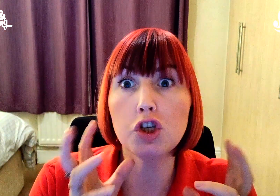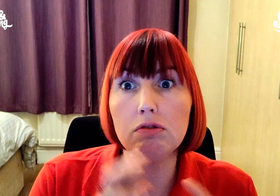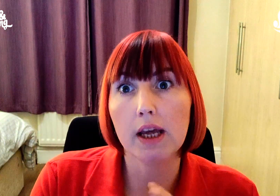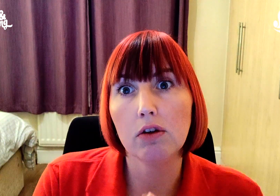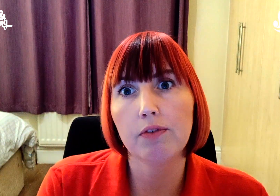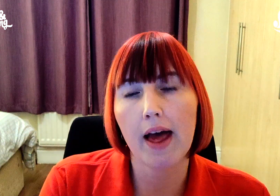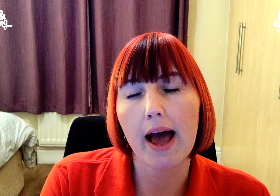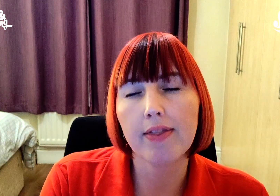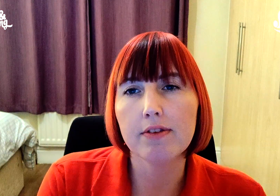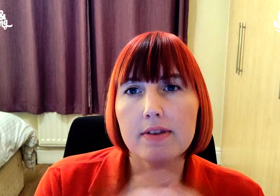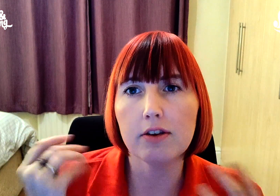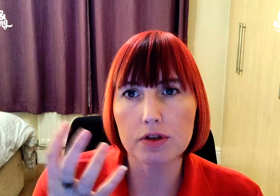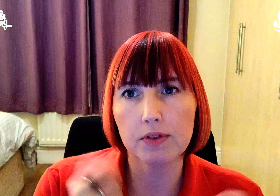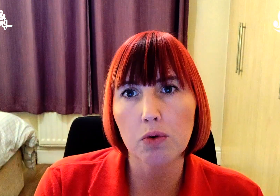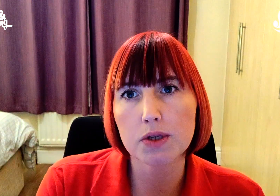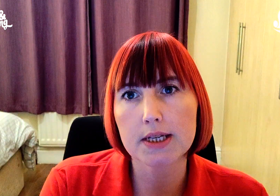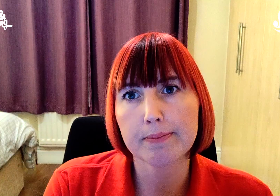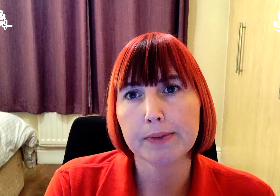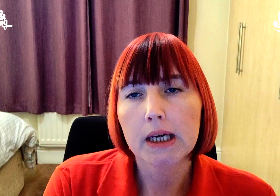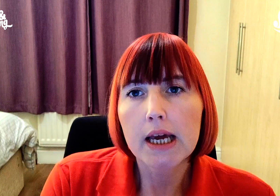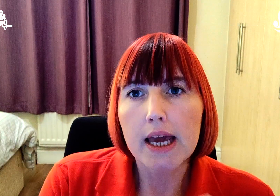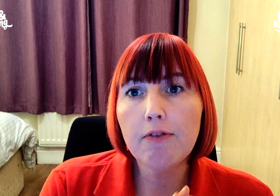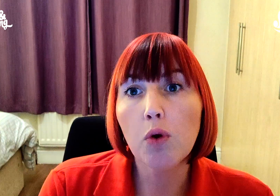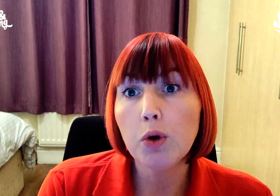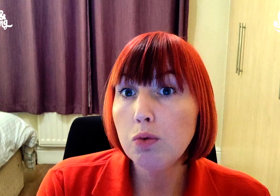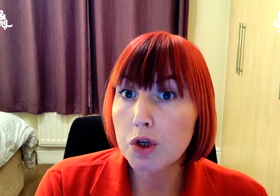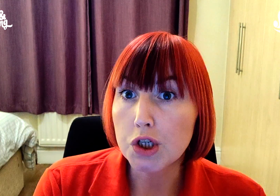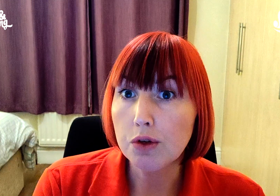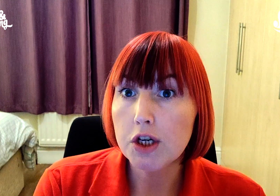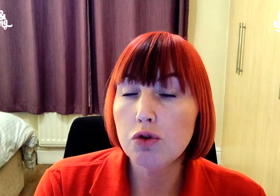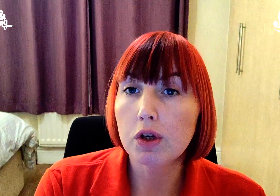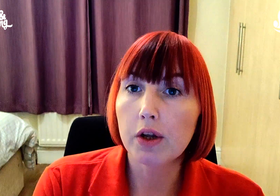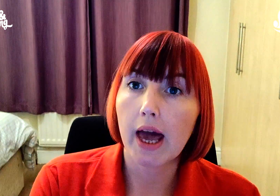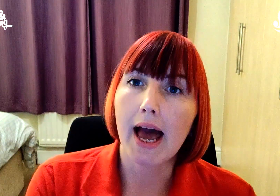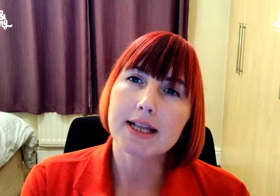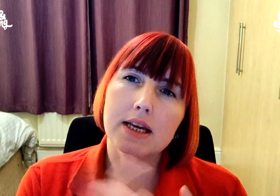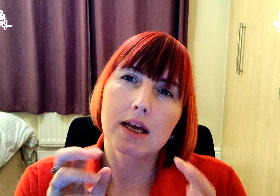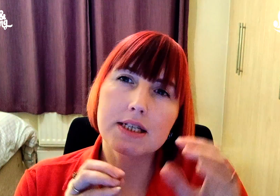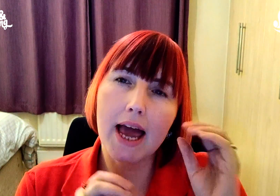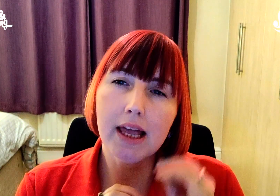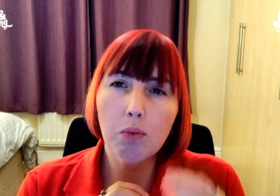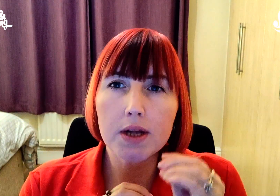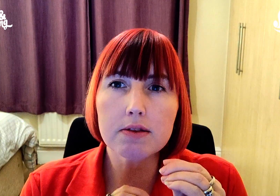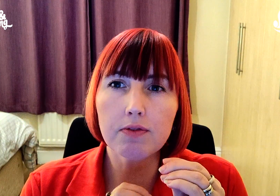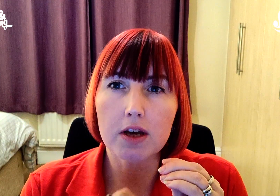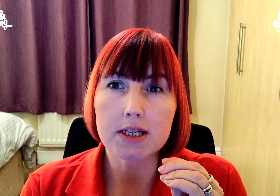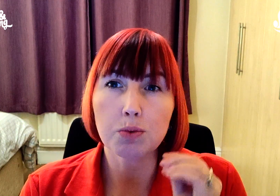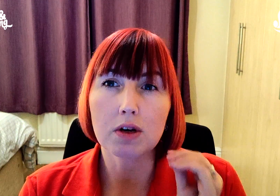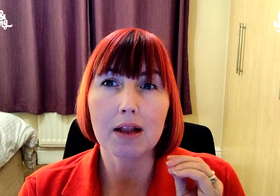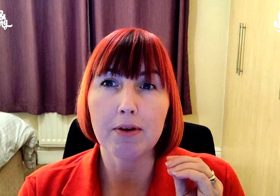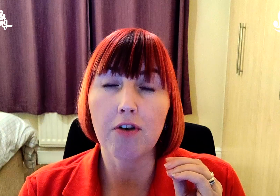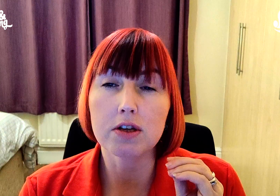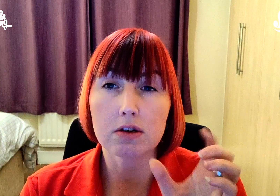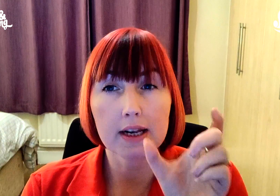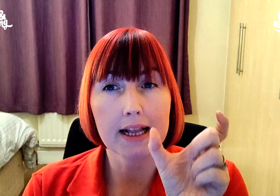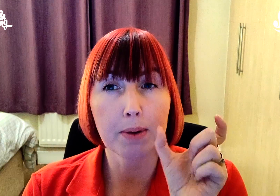getting your tuning good for that, and then sing just for the choruses. If not, what you could do is you could look at taking the words of the verses, which are